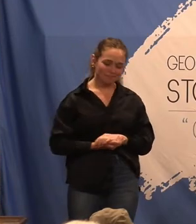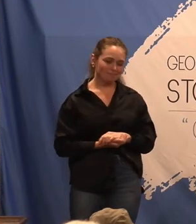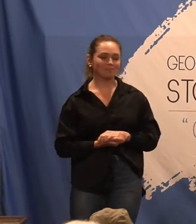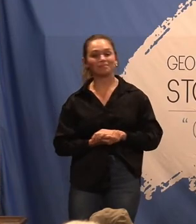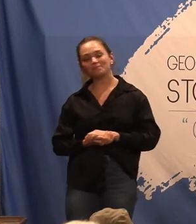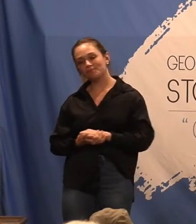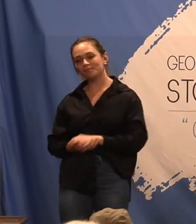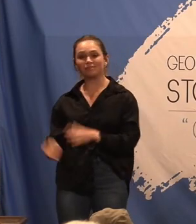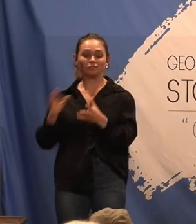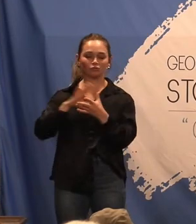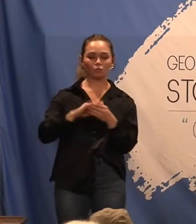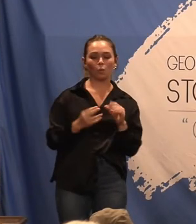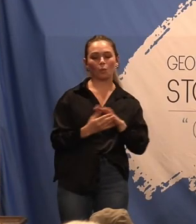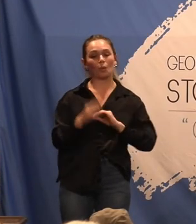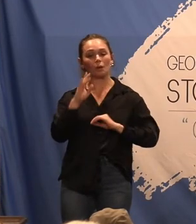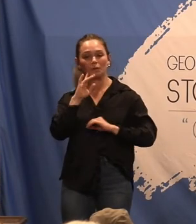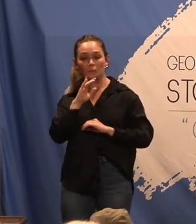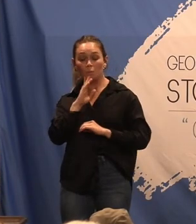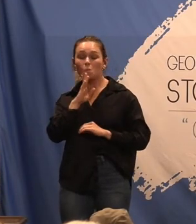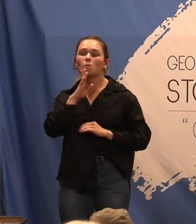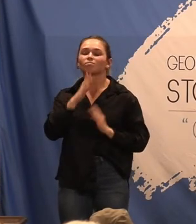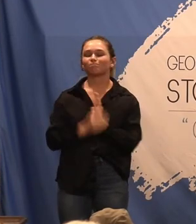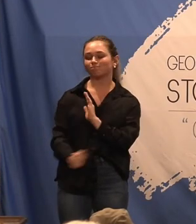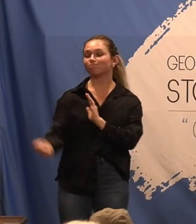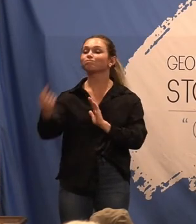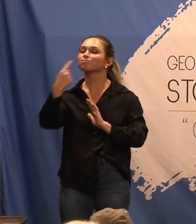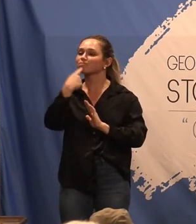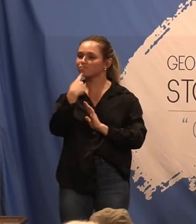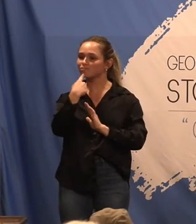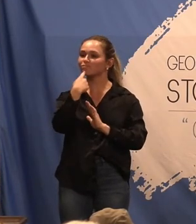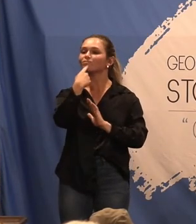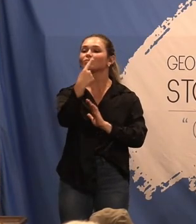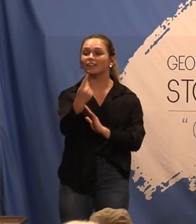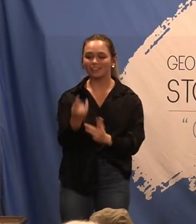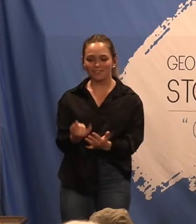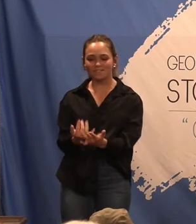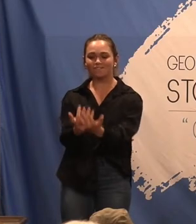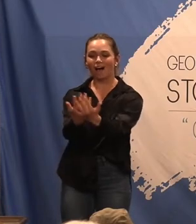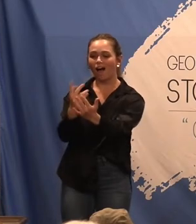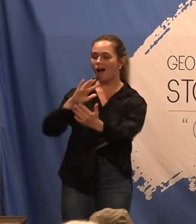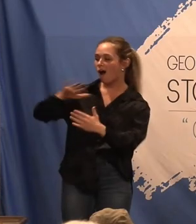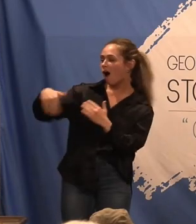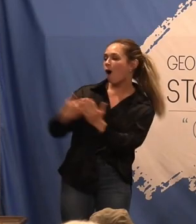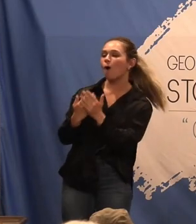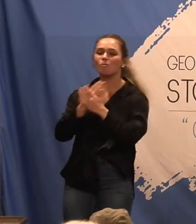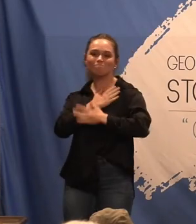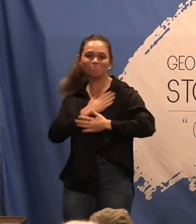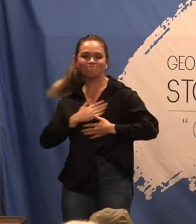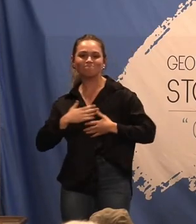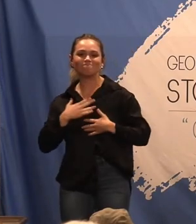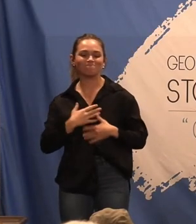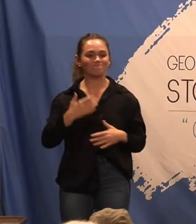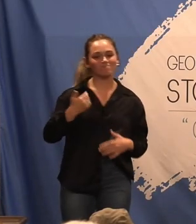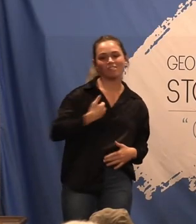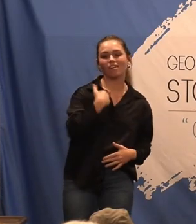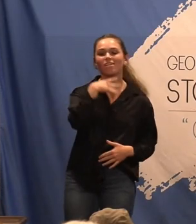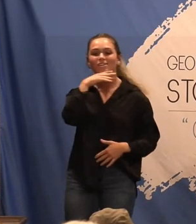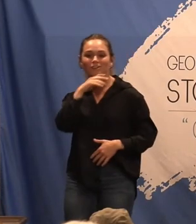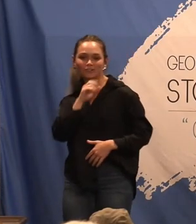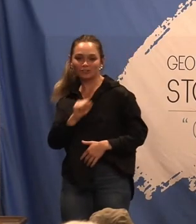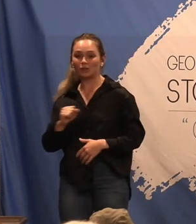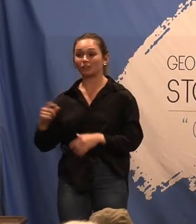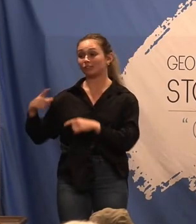and a story well recited by a fire has delighted both young and old since